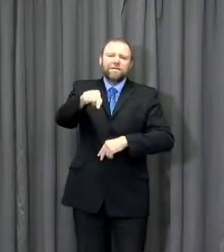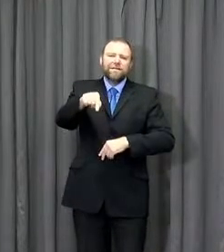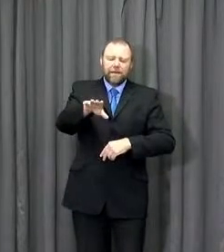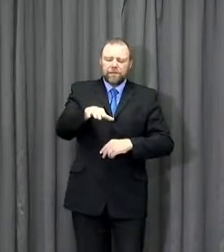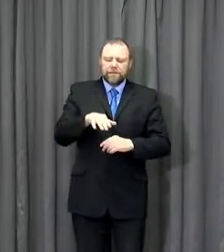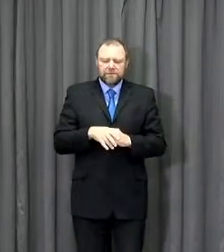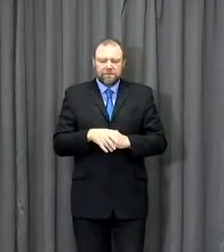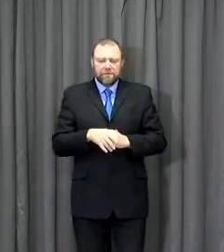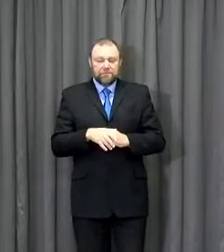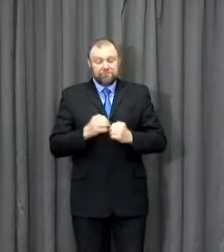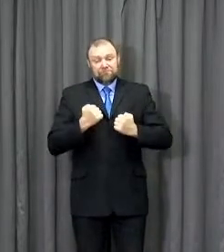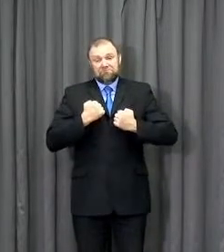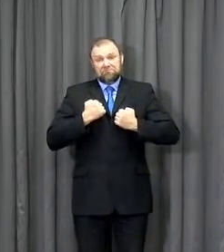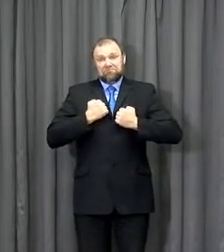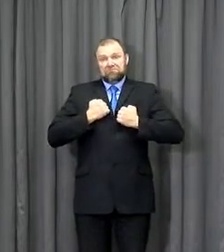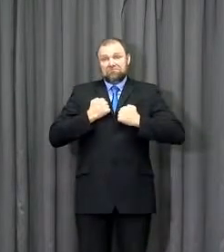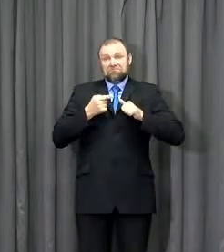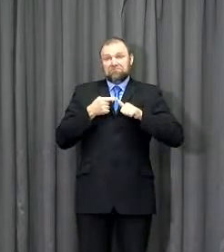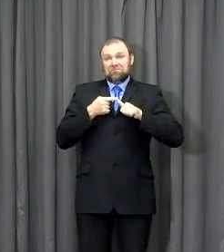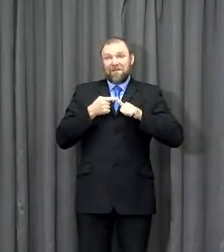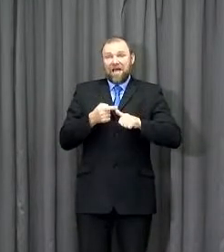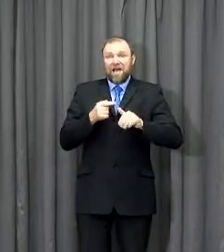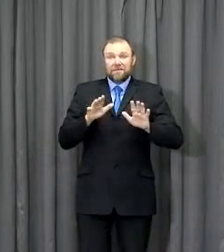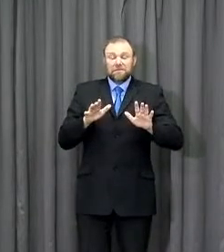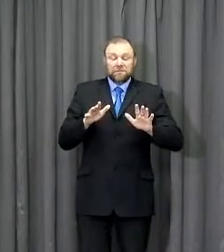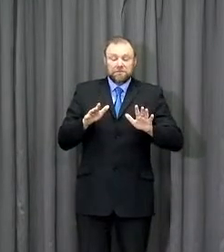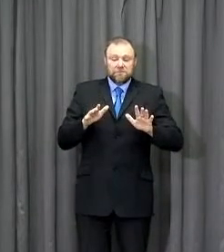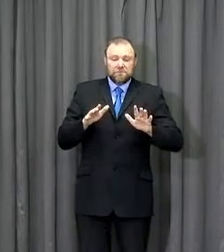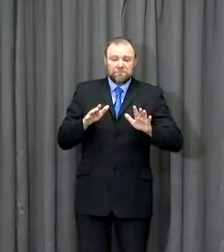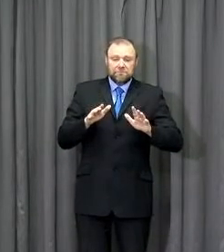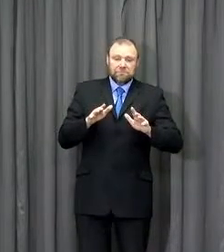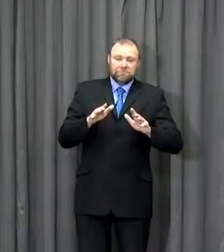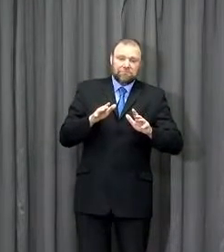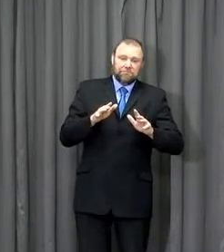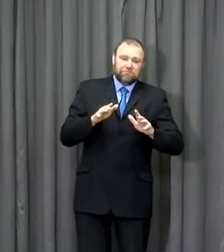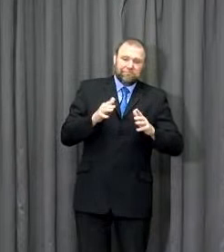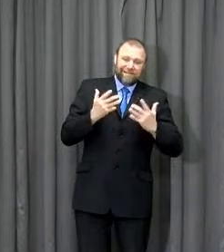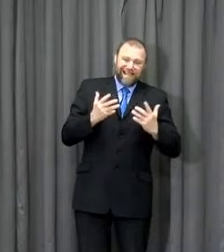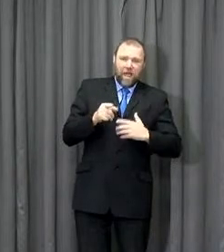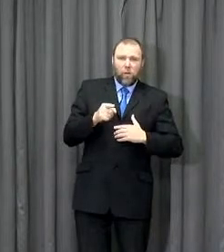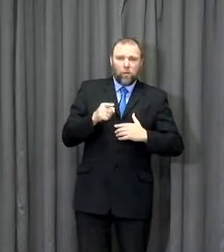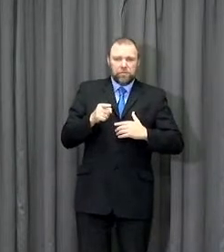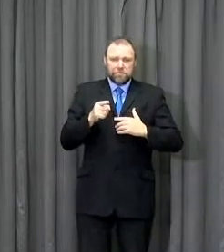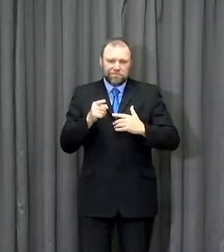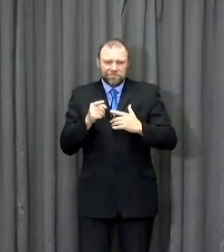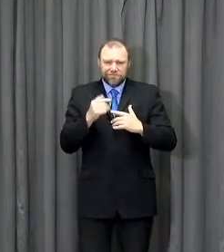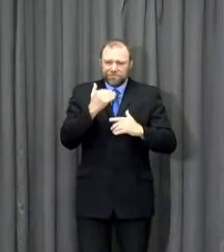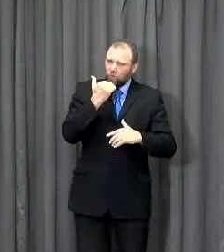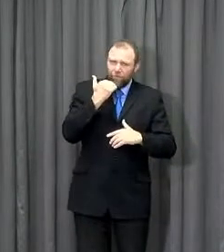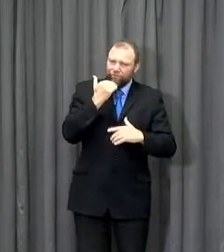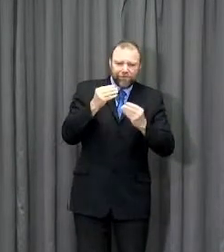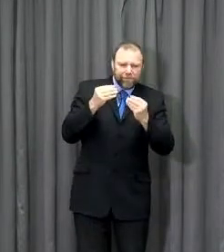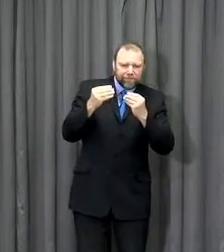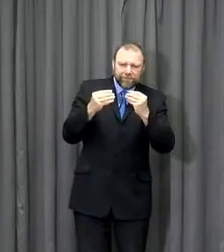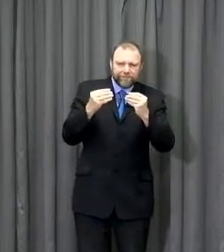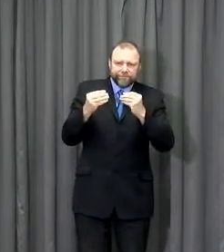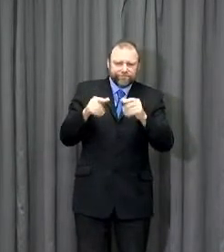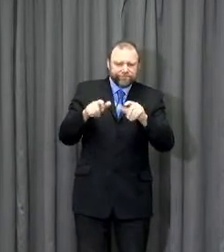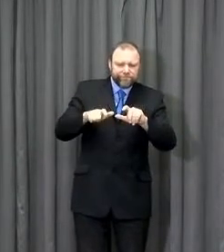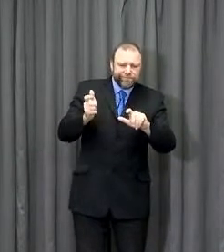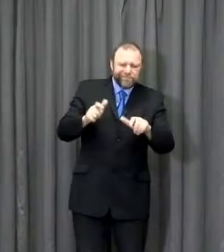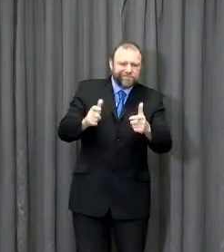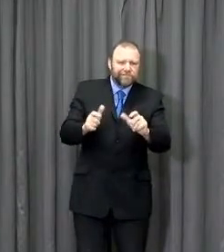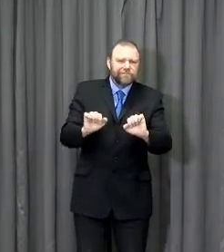what I've said, which is that my advice is that the opportunity, the headroom for relaxation is really quite limited at